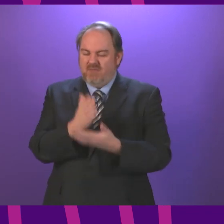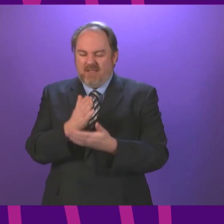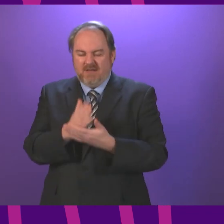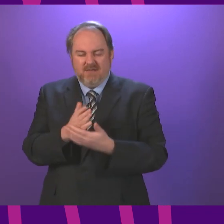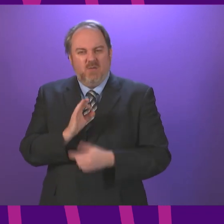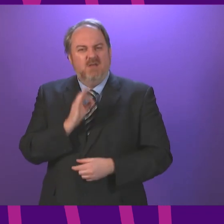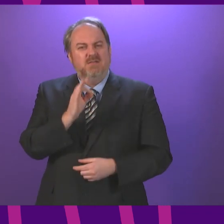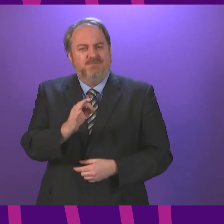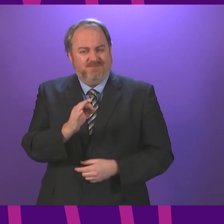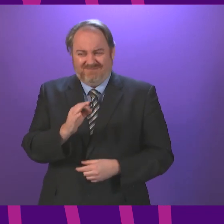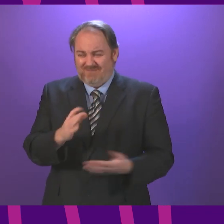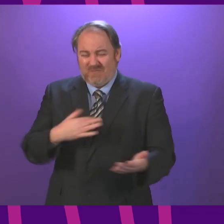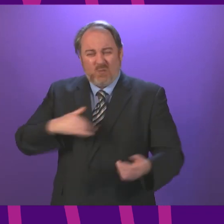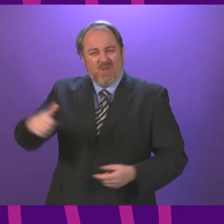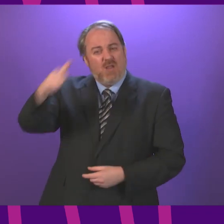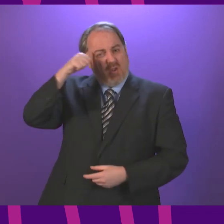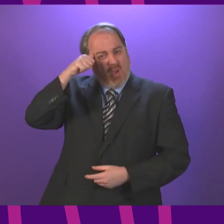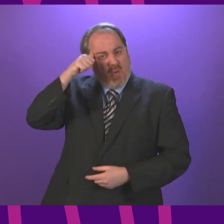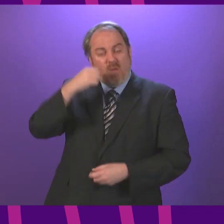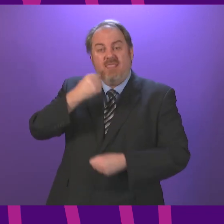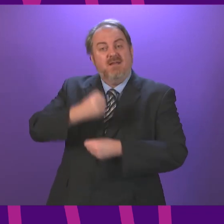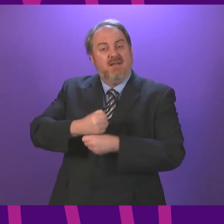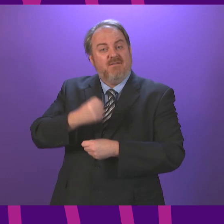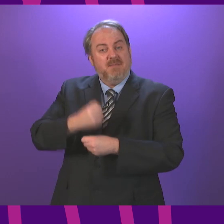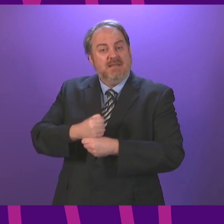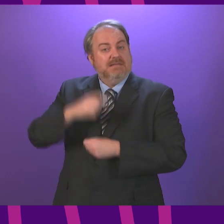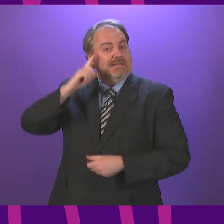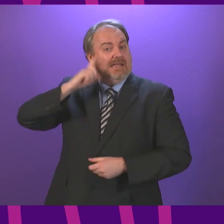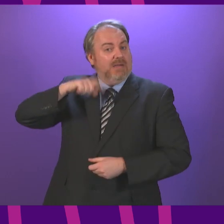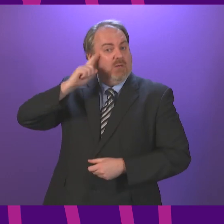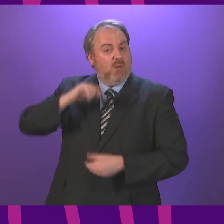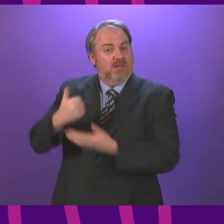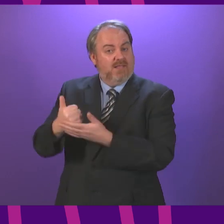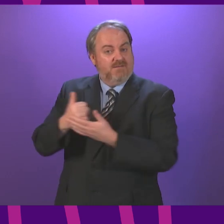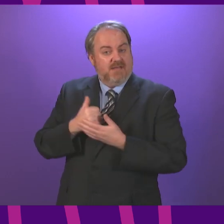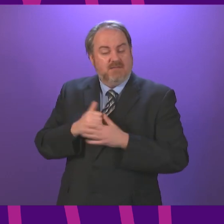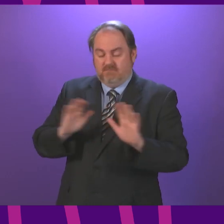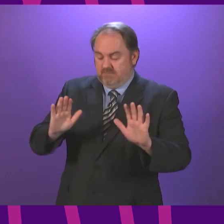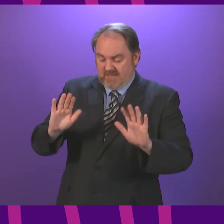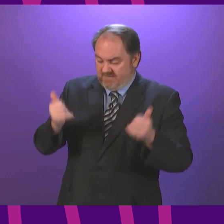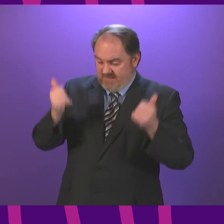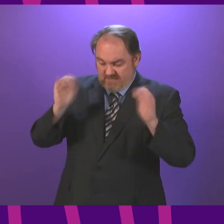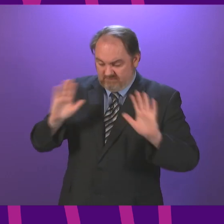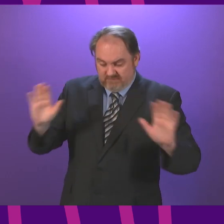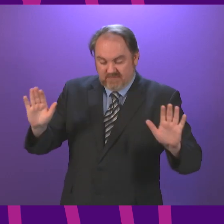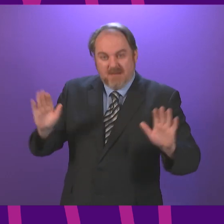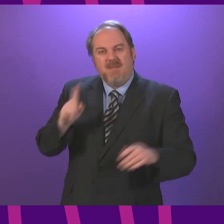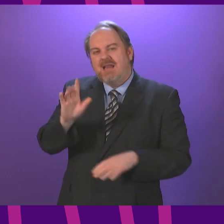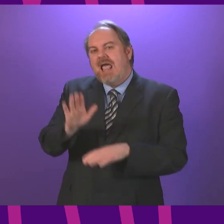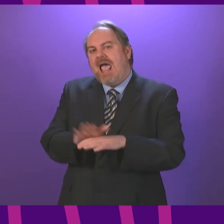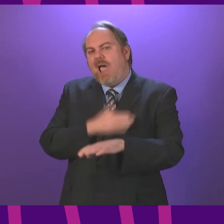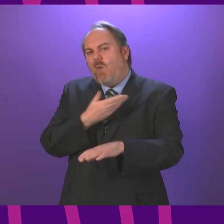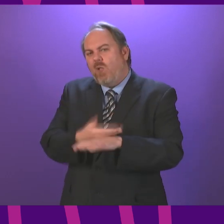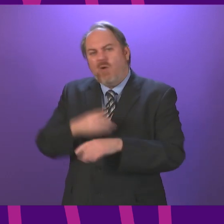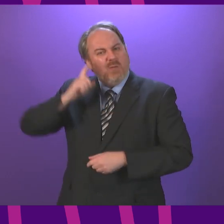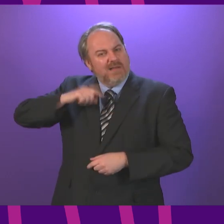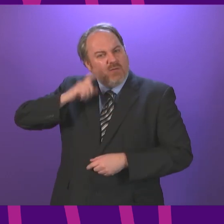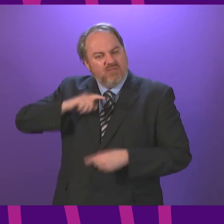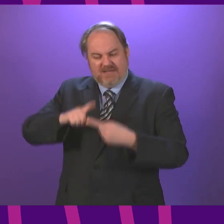it's not up for question if the government ignored legal advice and cost taxpayers money. What's being argued is how long and how much was wasted.